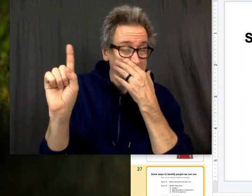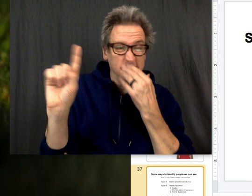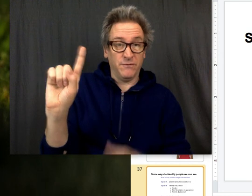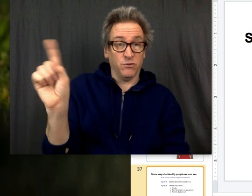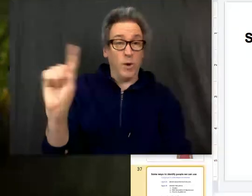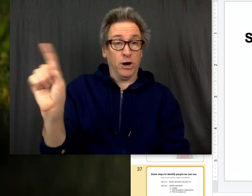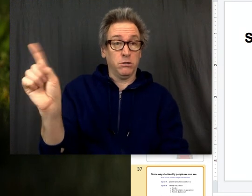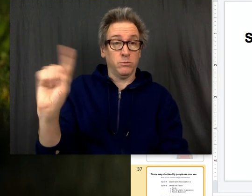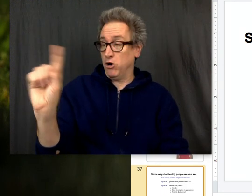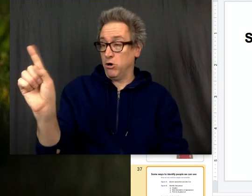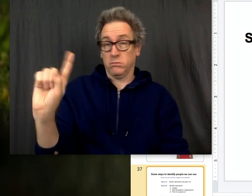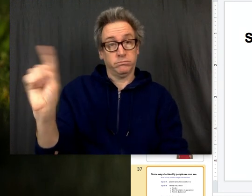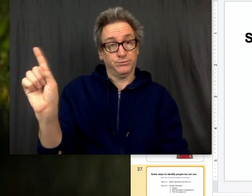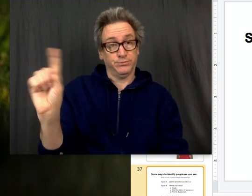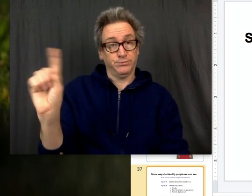this is the sign for where.